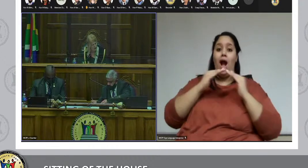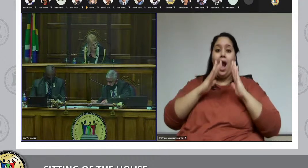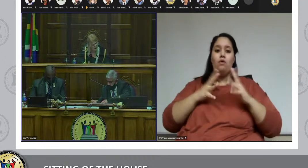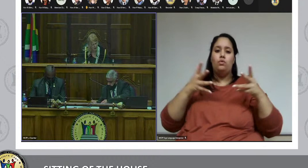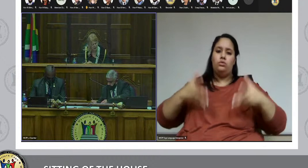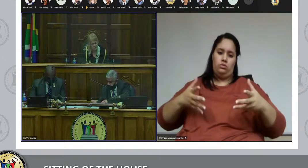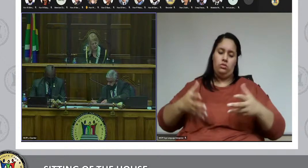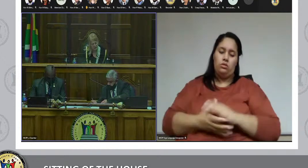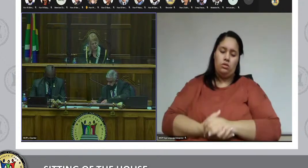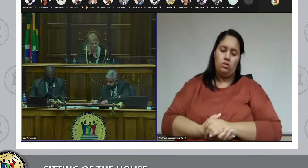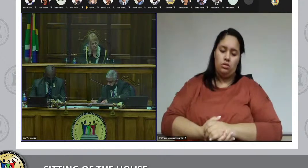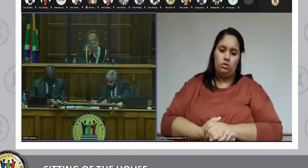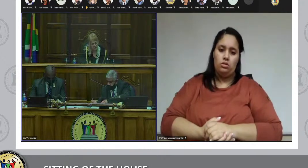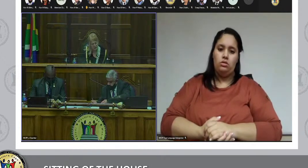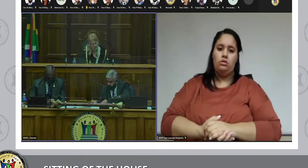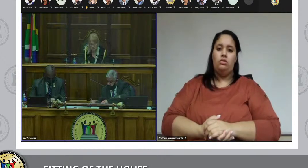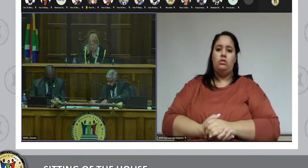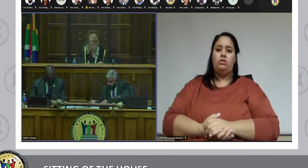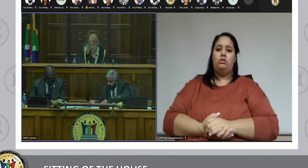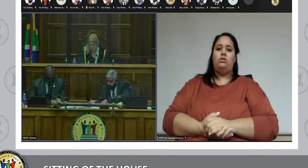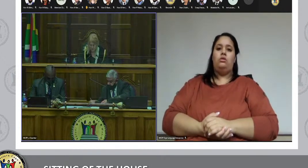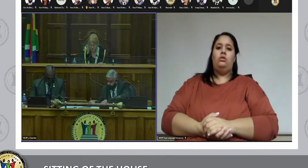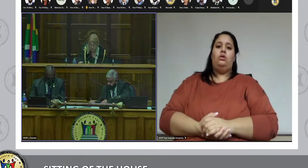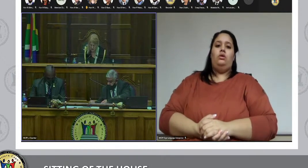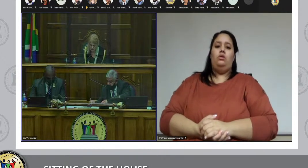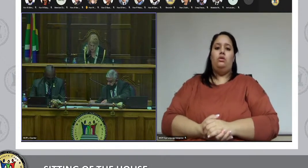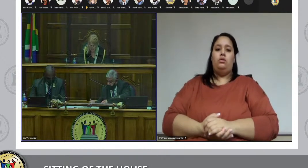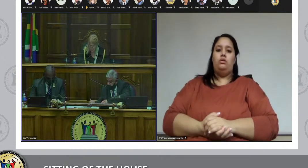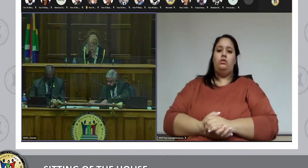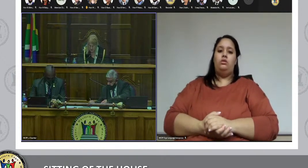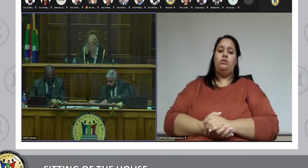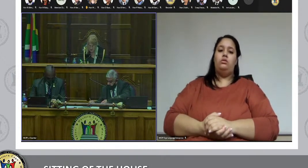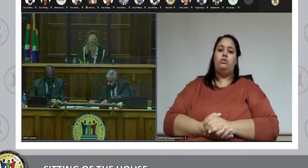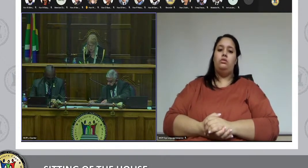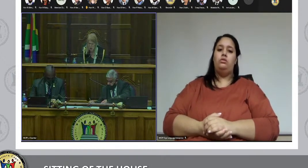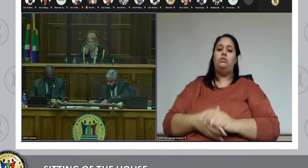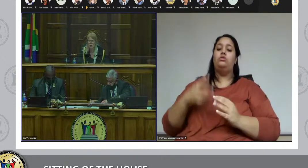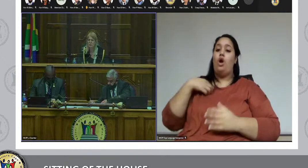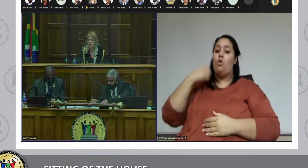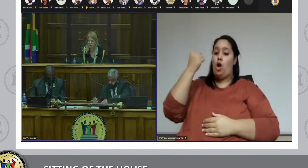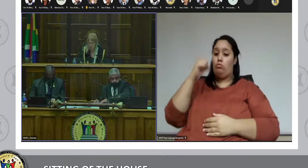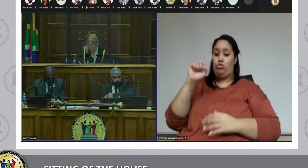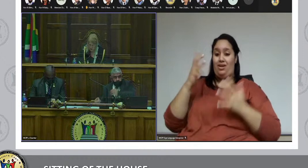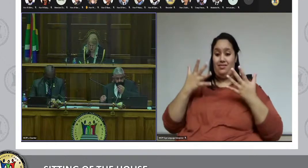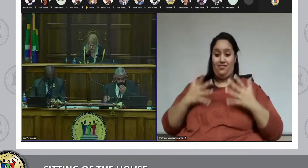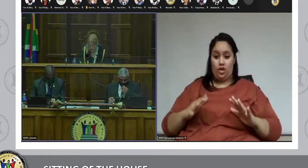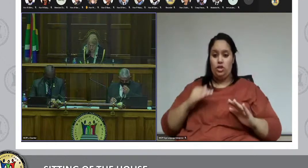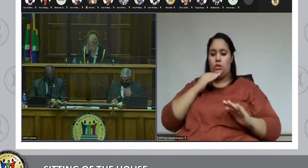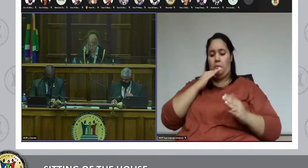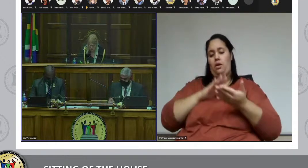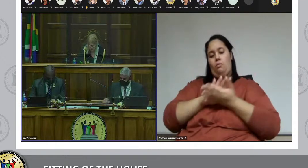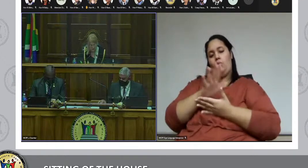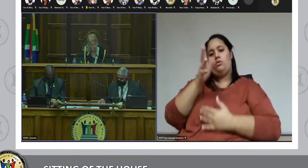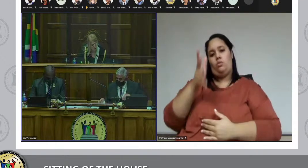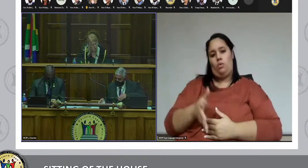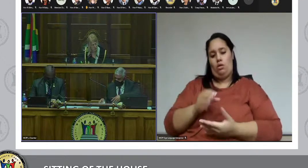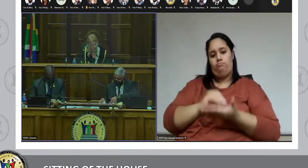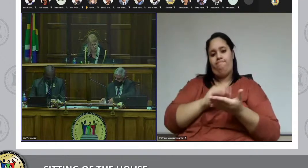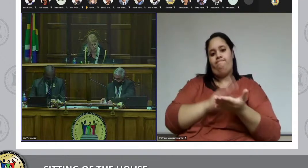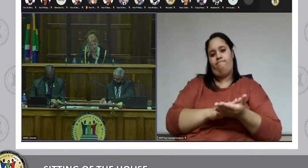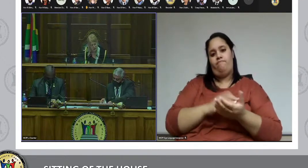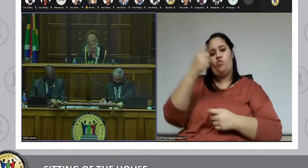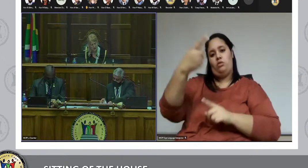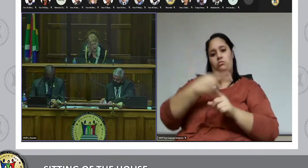House. So that motion has been objected. The motion will be printed on the